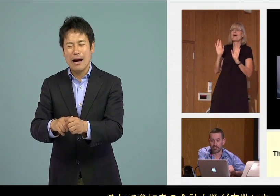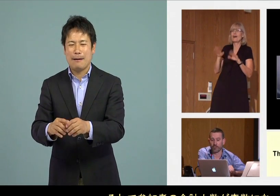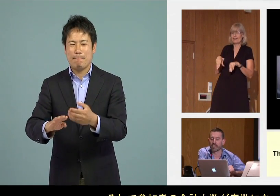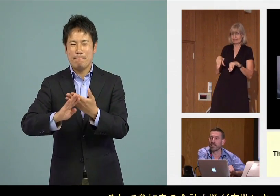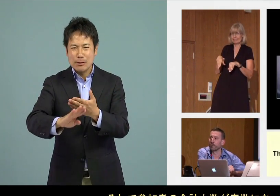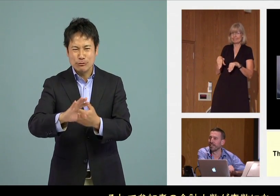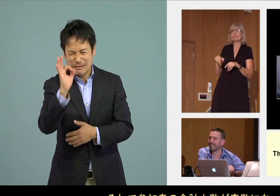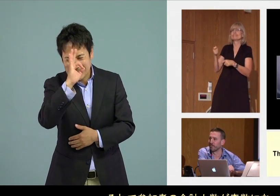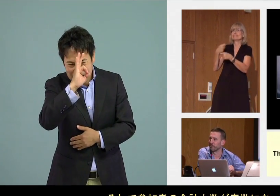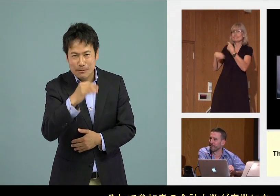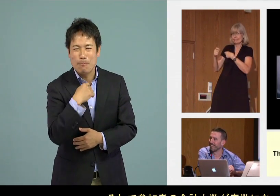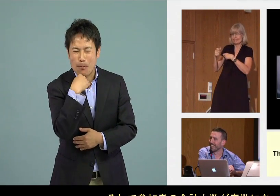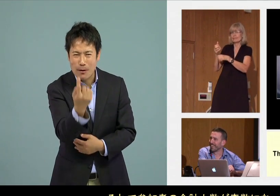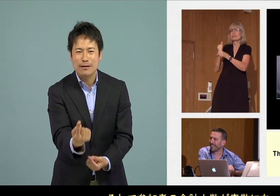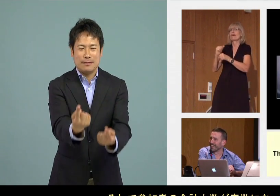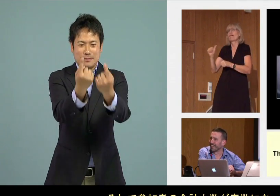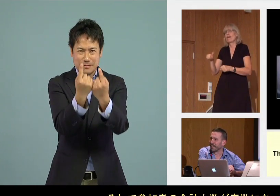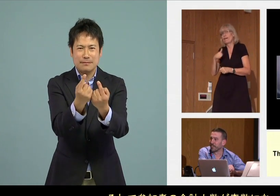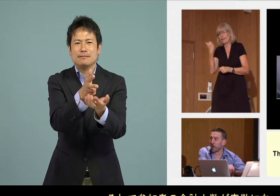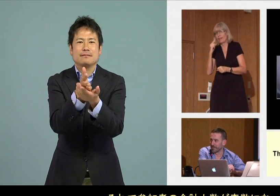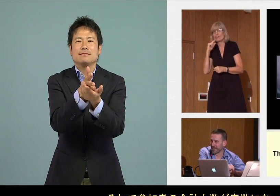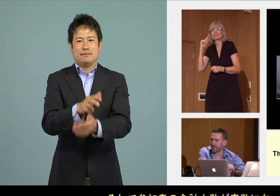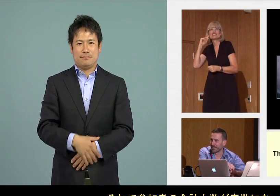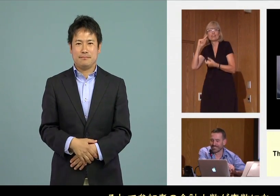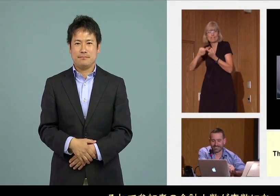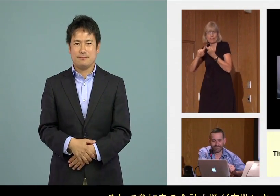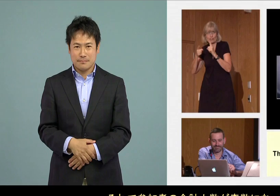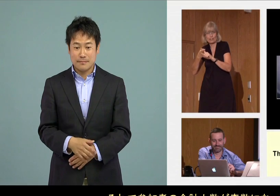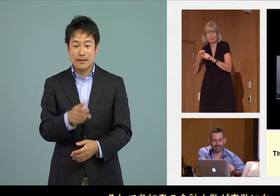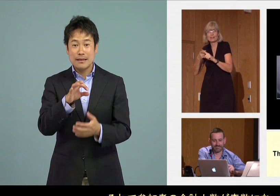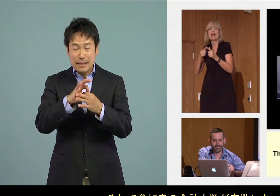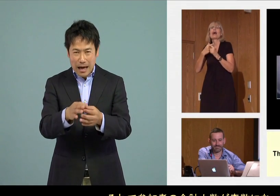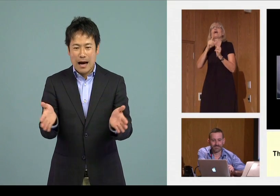again. So that's how we ended up with an odd number.